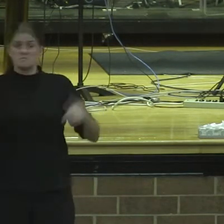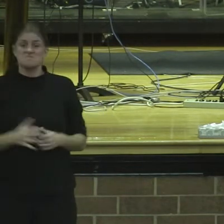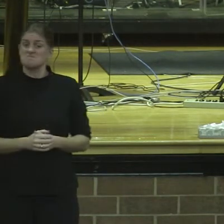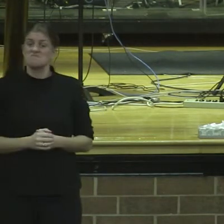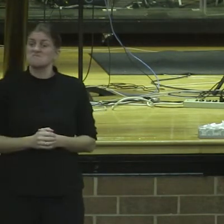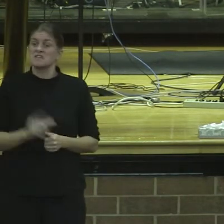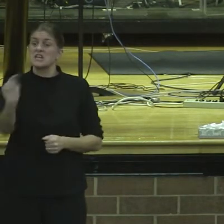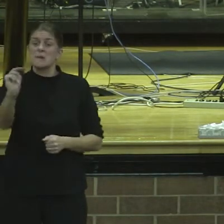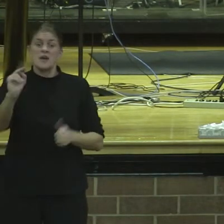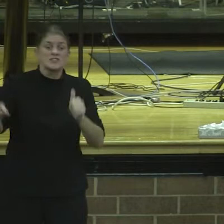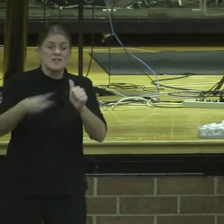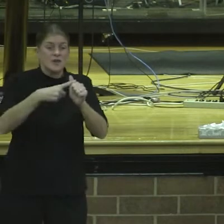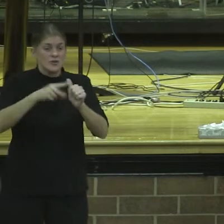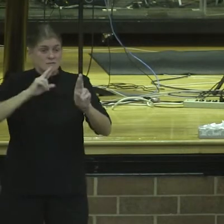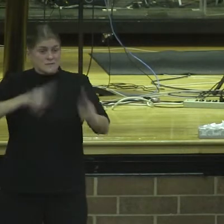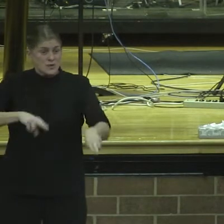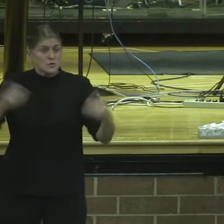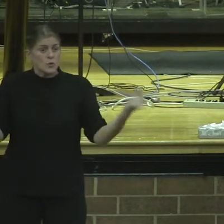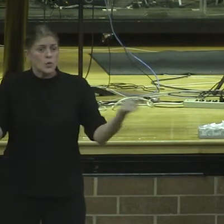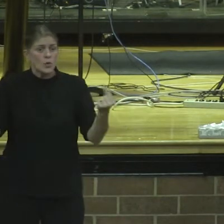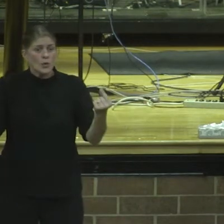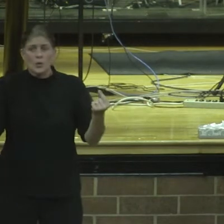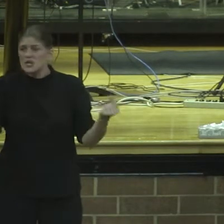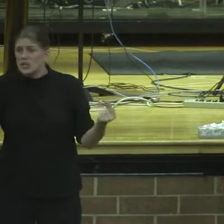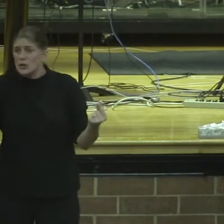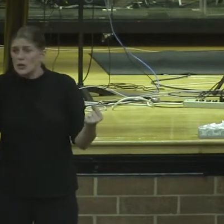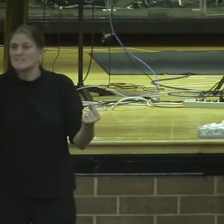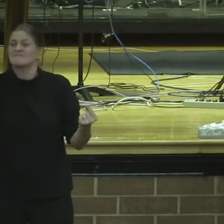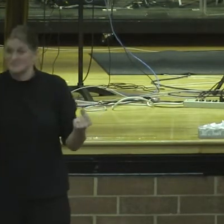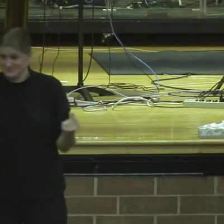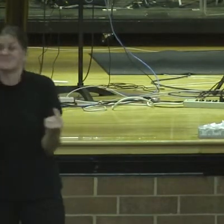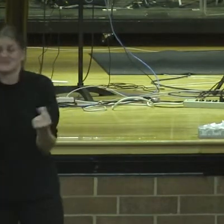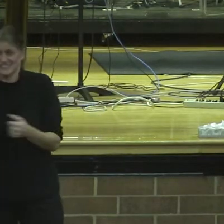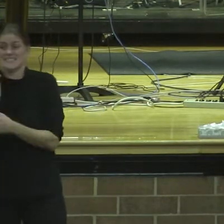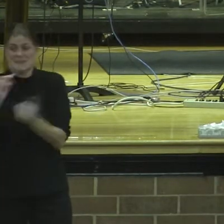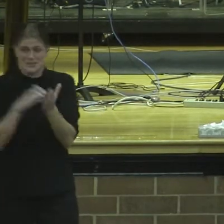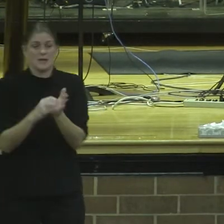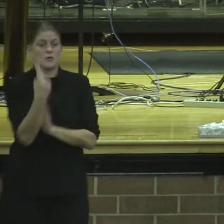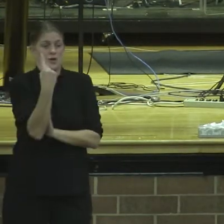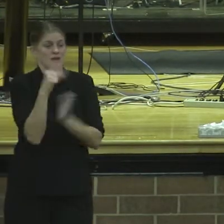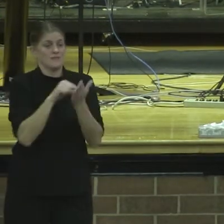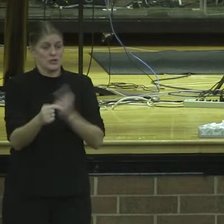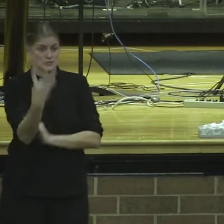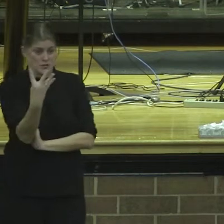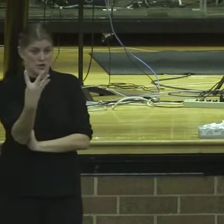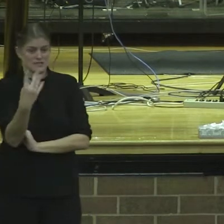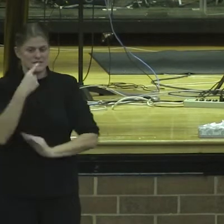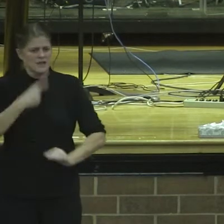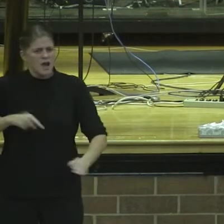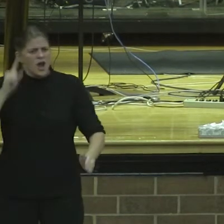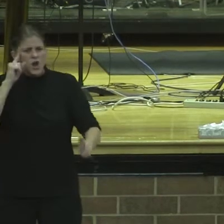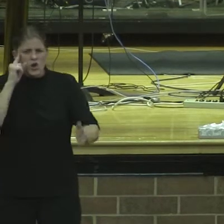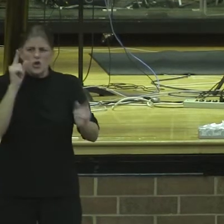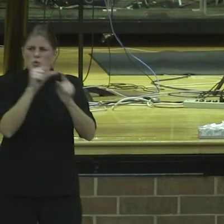His gut reaction, his go-to response is found in Nehemiah chapter 1, verse 4. It says, "When I heard